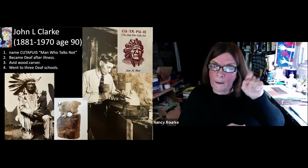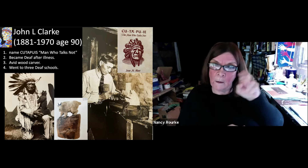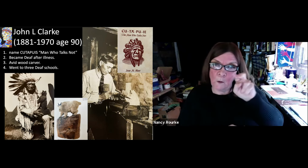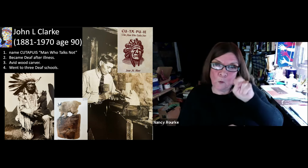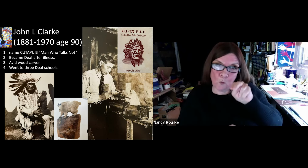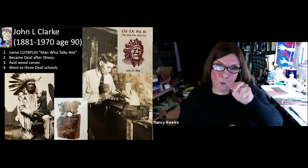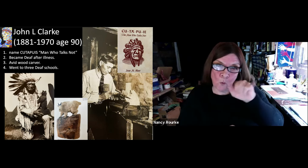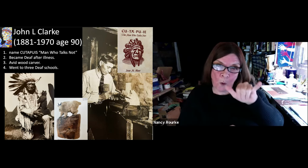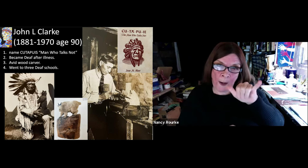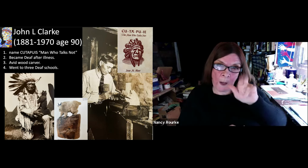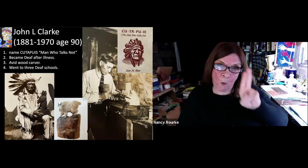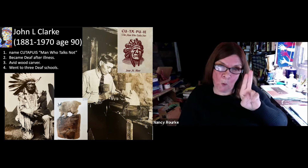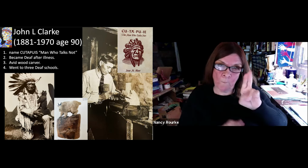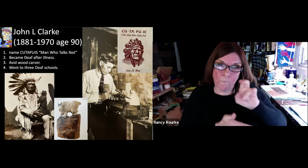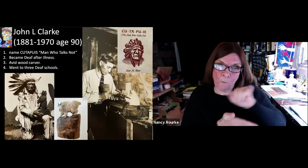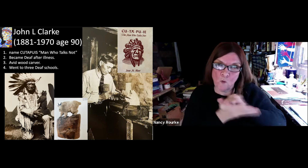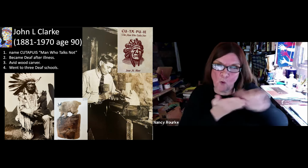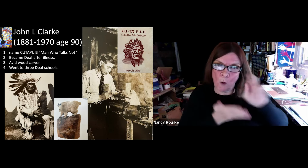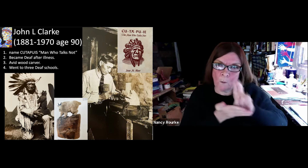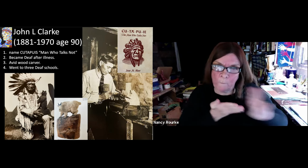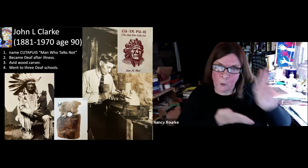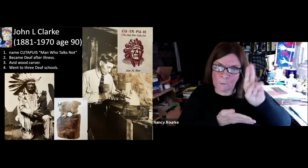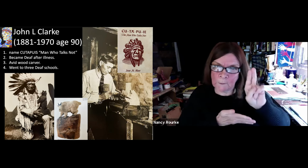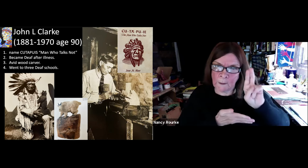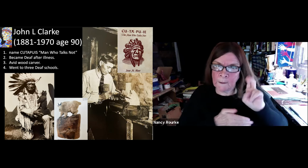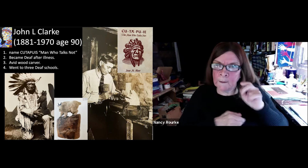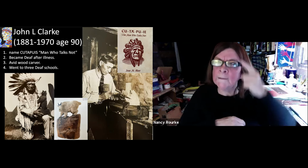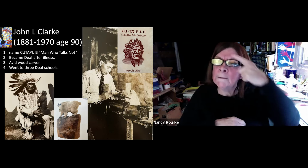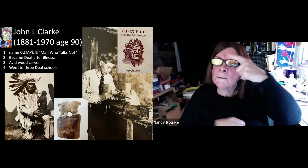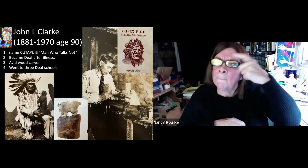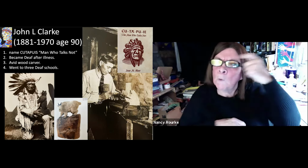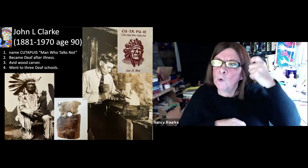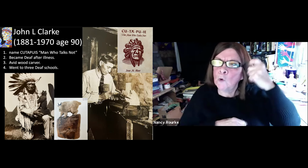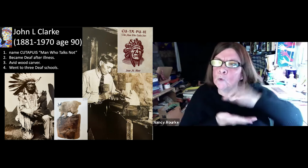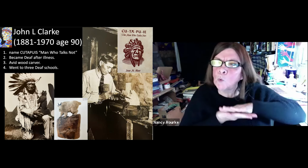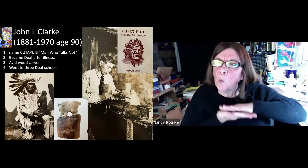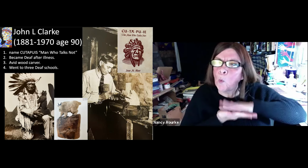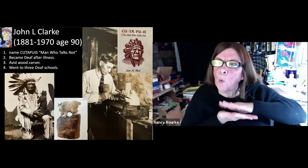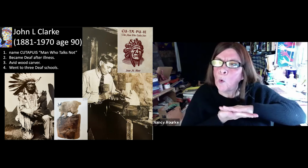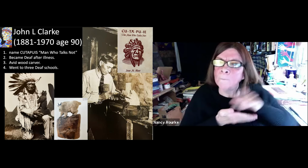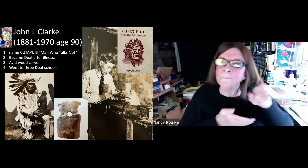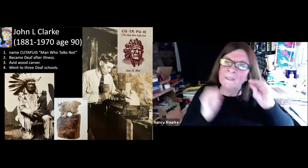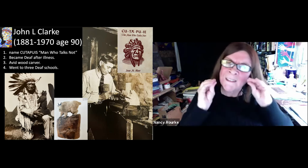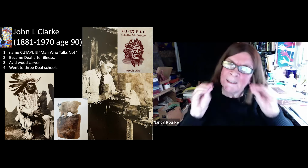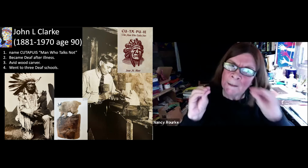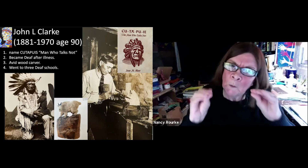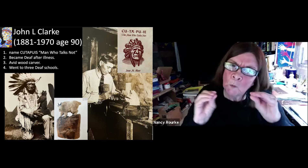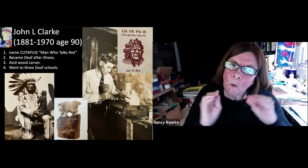When that was done. John decided to stay. In New York City. And work. At New York University.